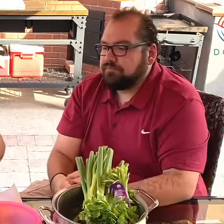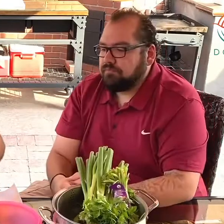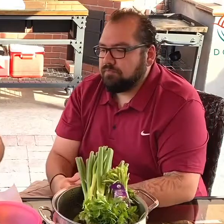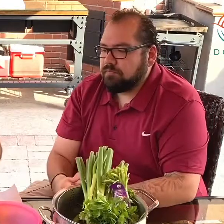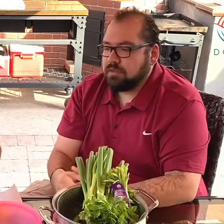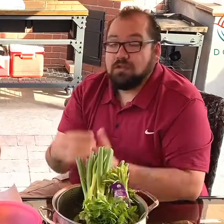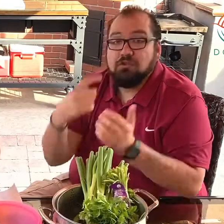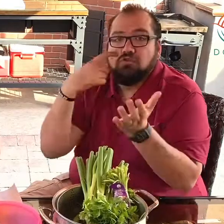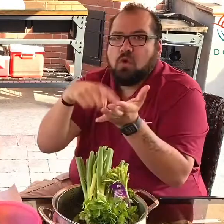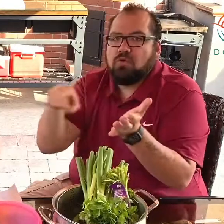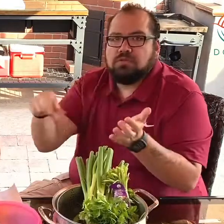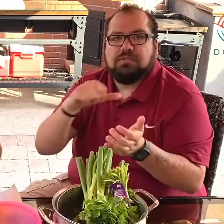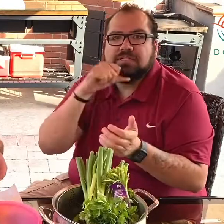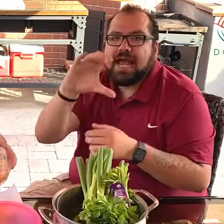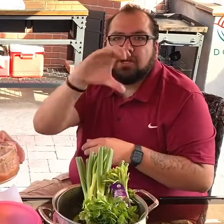chunky.